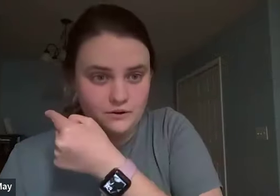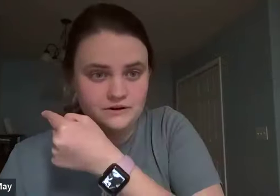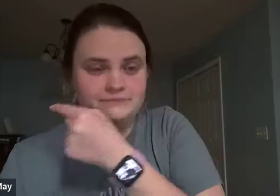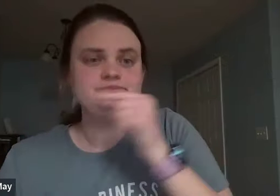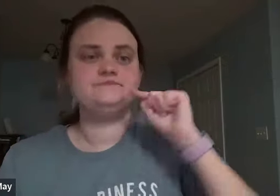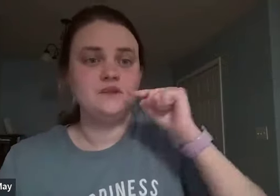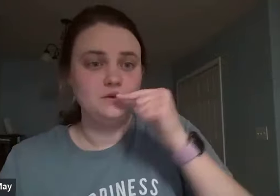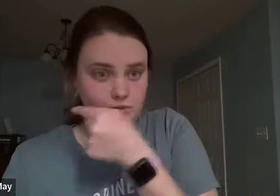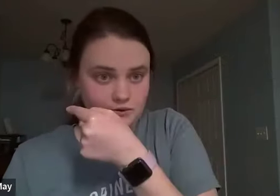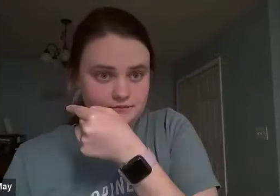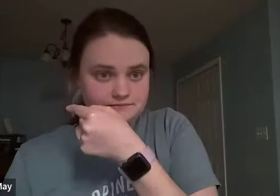Corn,